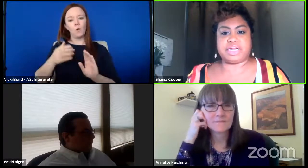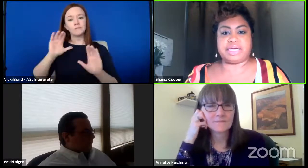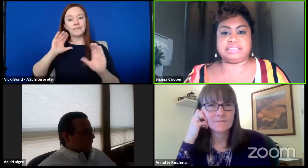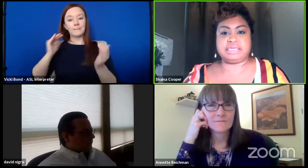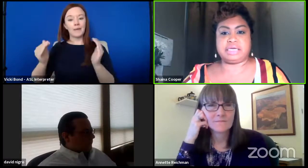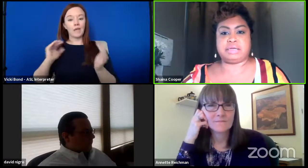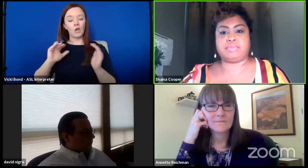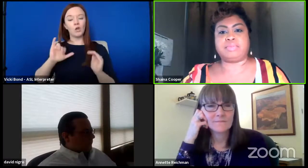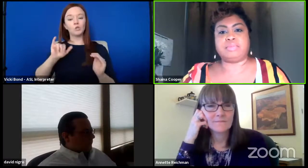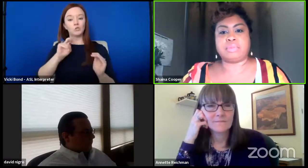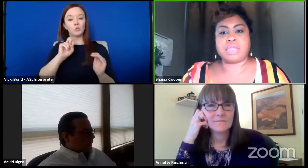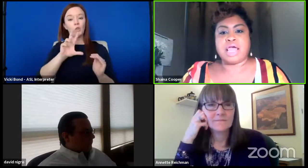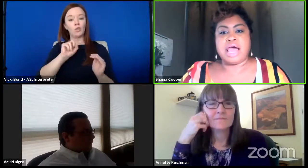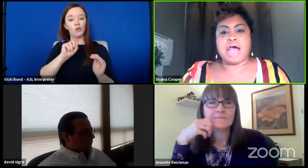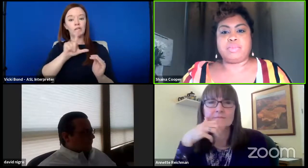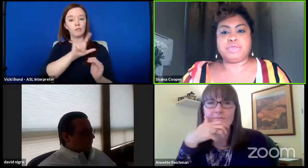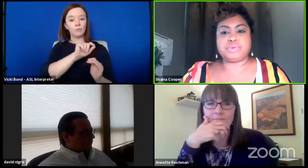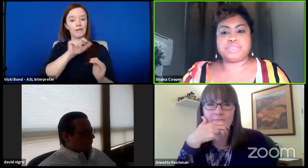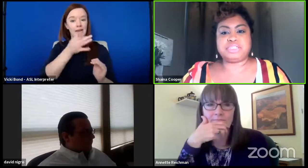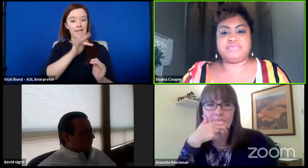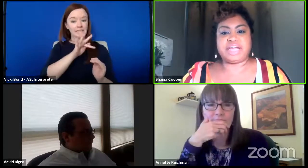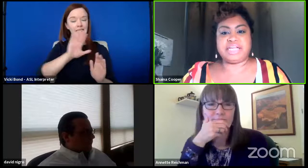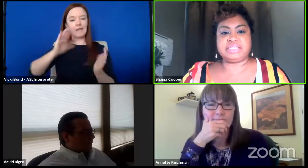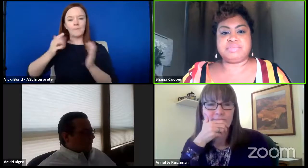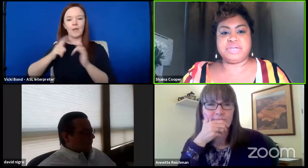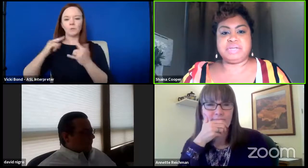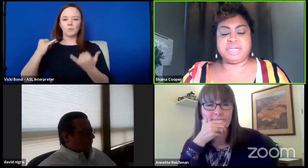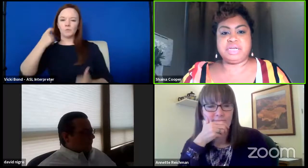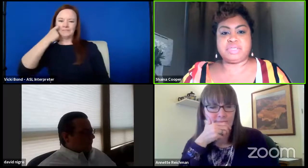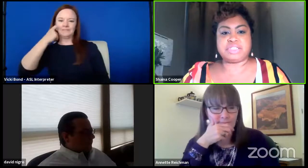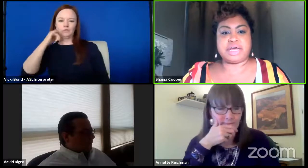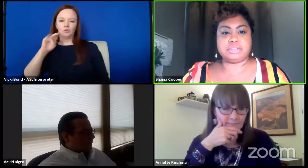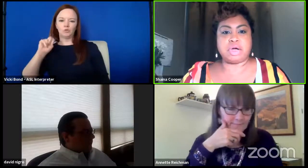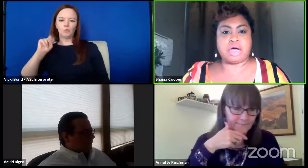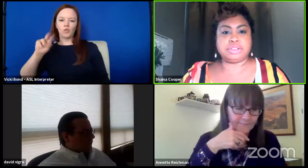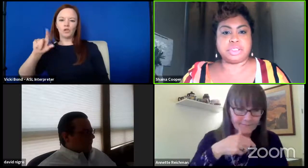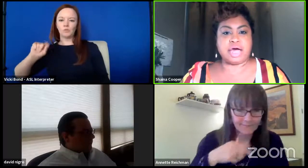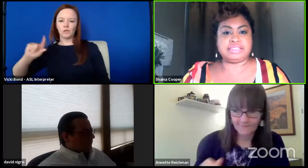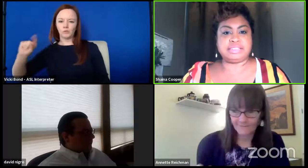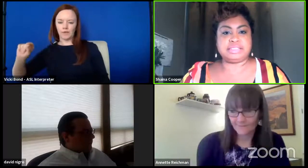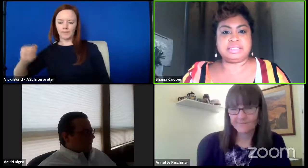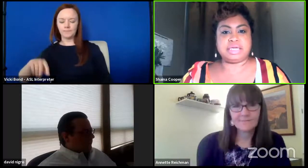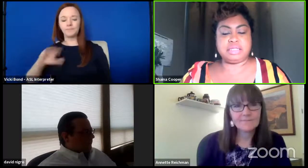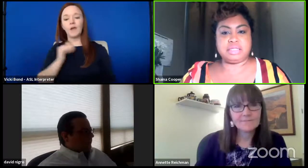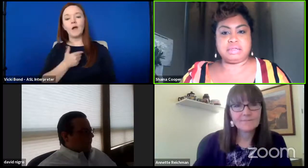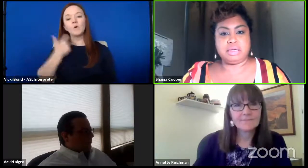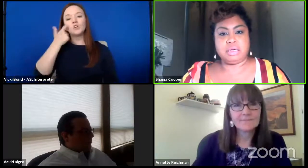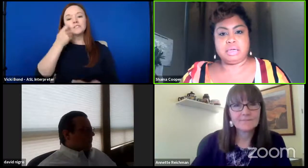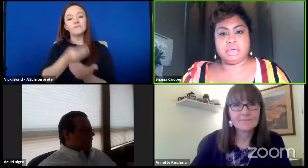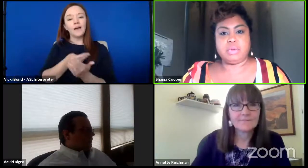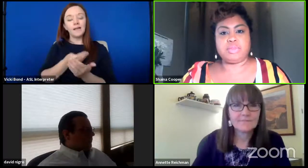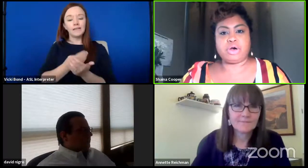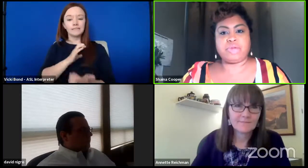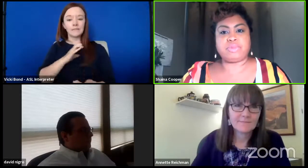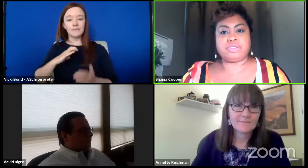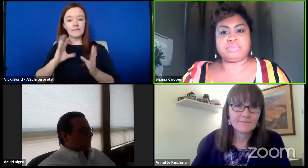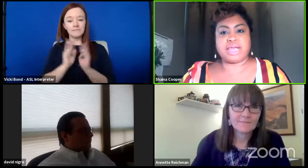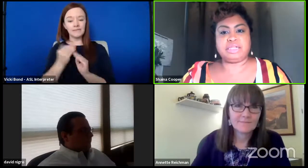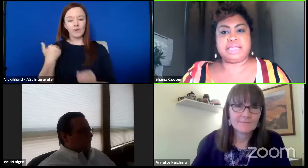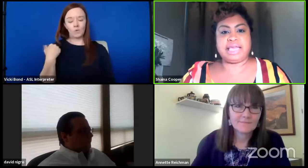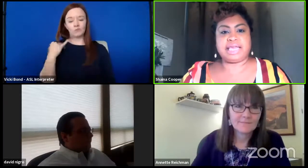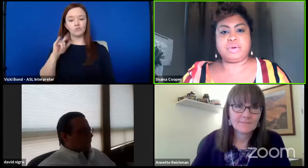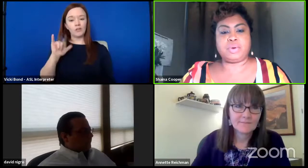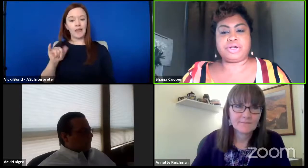30, 2019. Our most recent Finance Committee meeting was held on July 16th with board